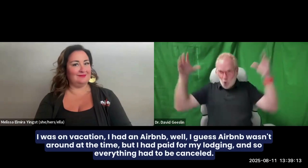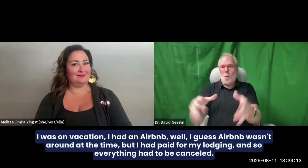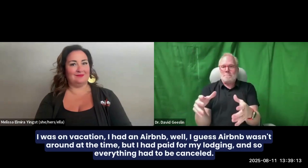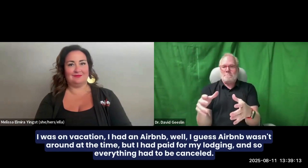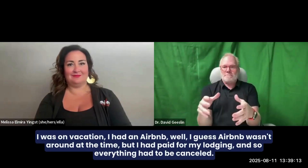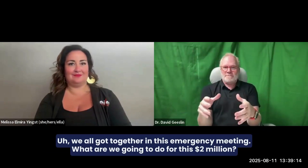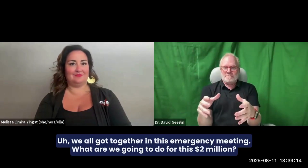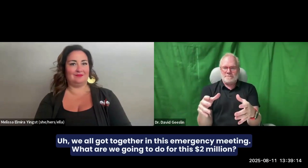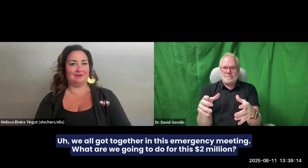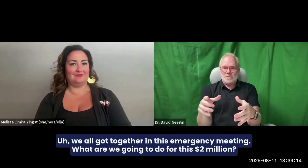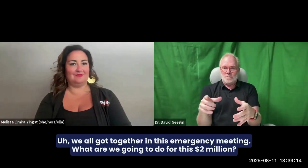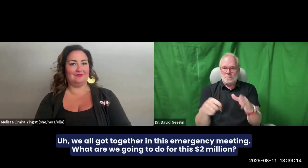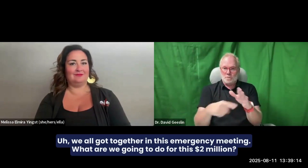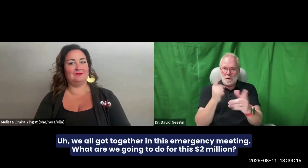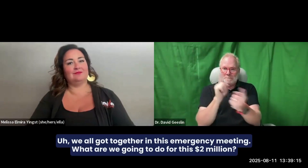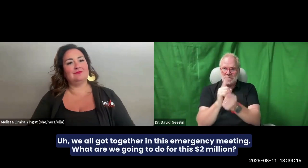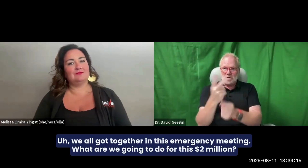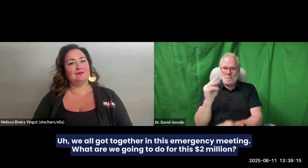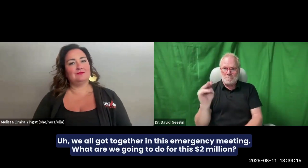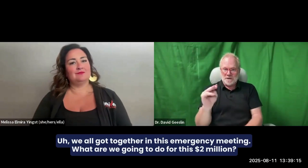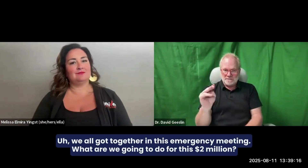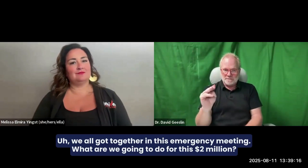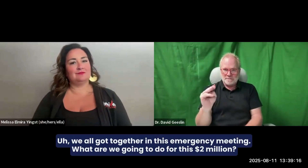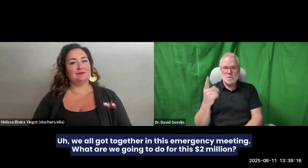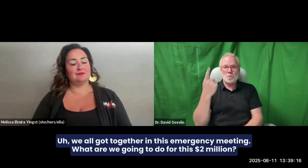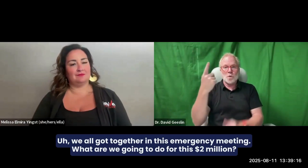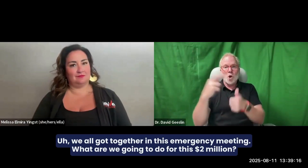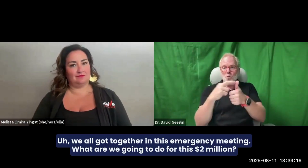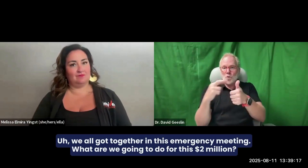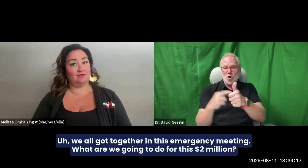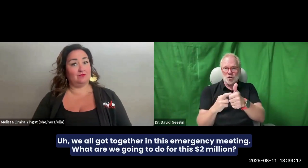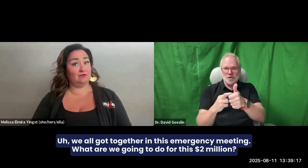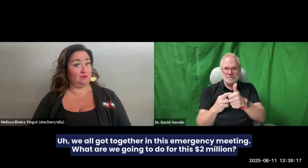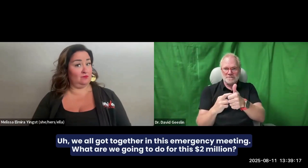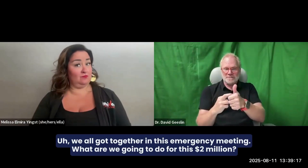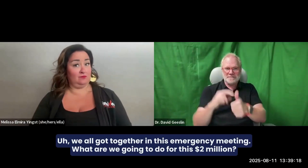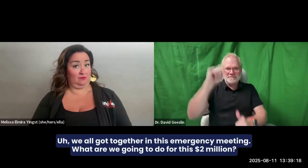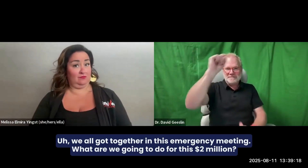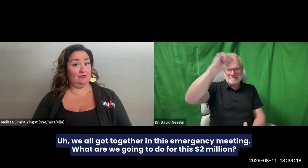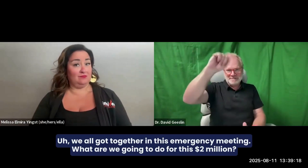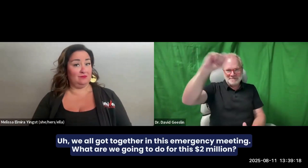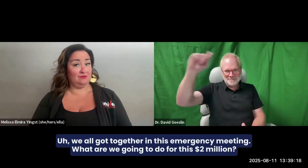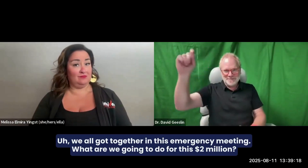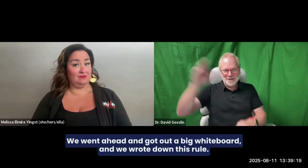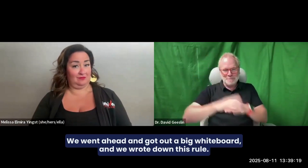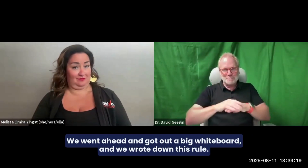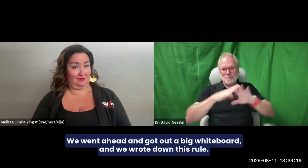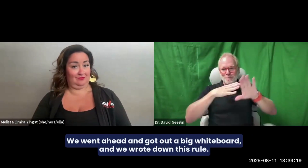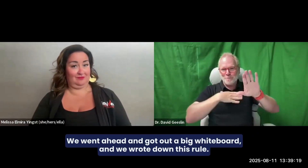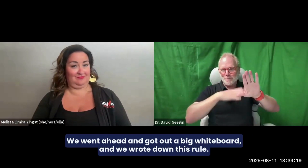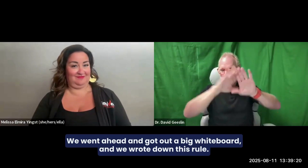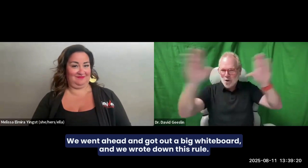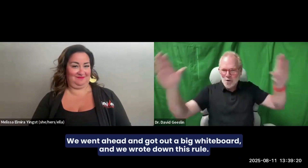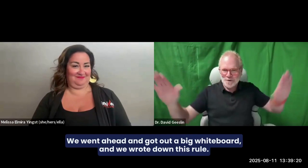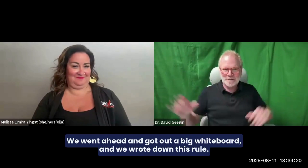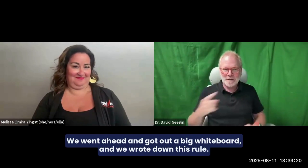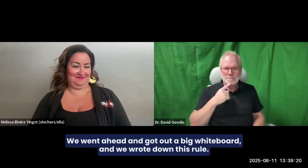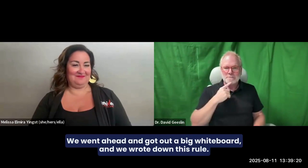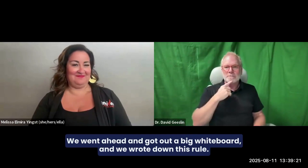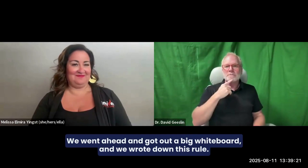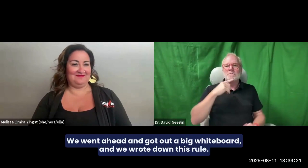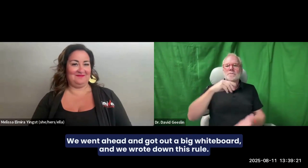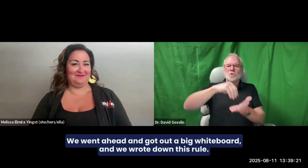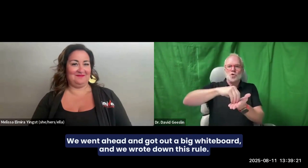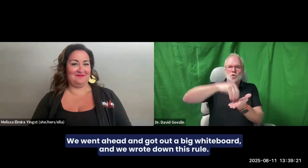and so everything had to be canceled. We all got together in this emergency meeting. What are we going to do for this 2 million? We went ahead